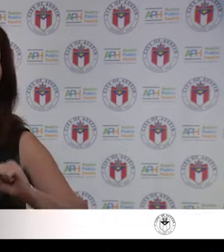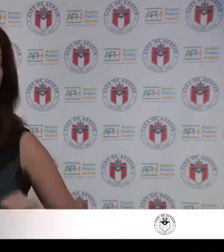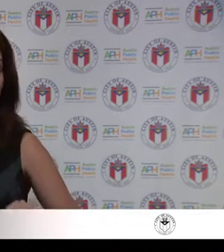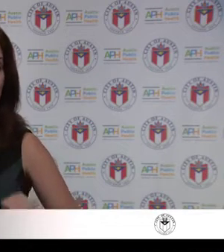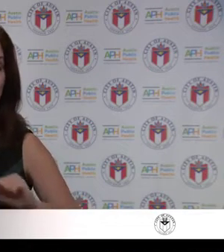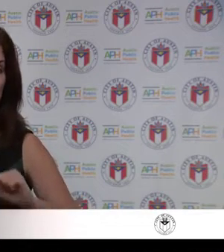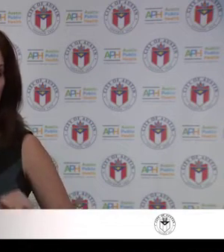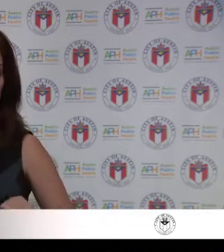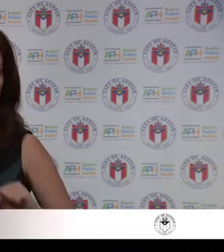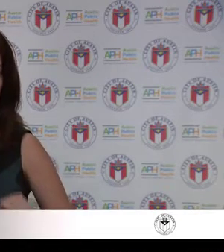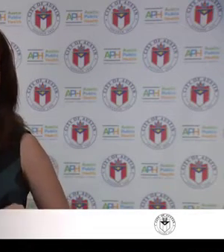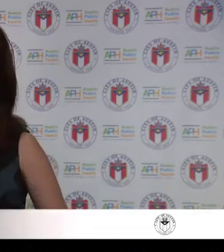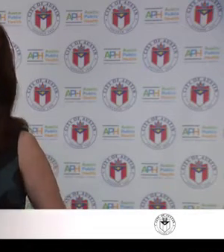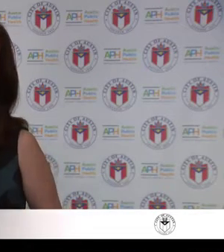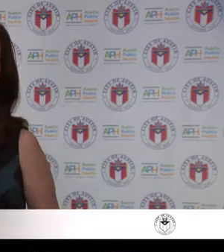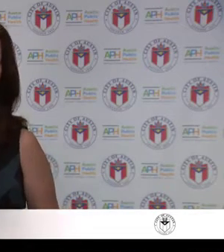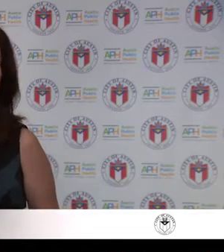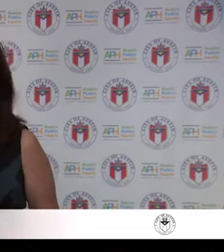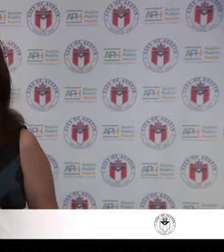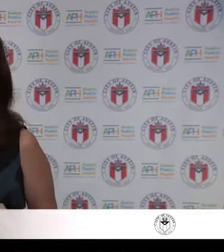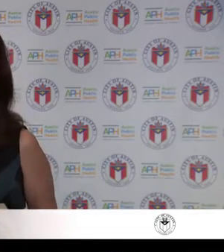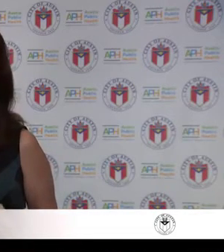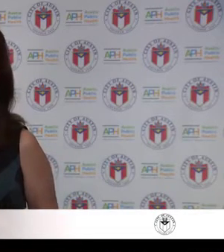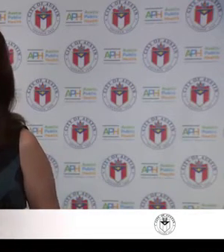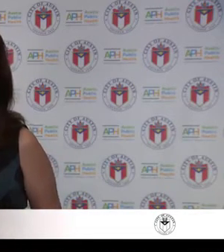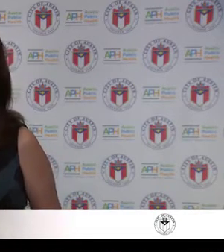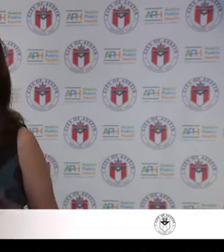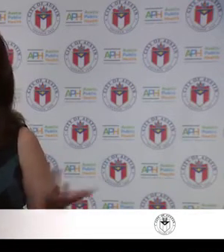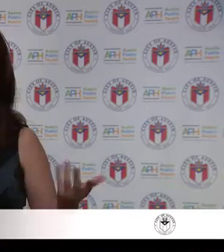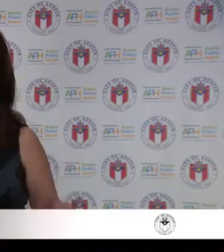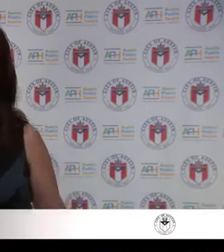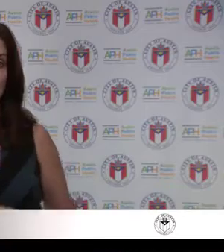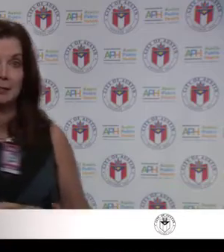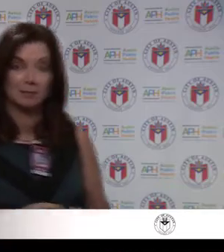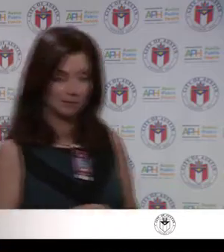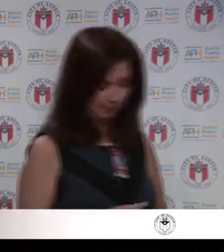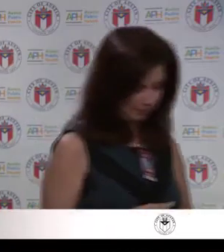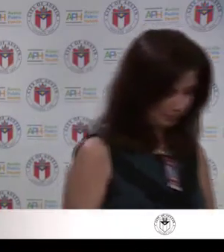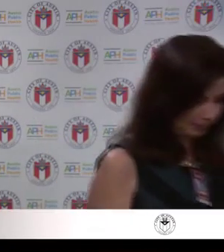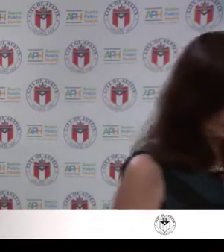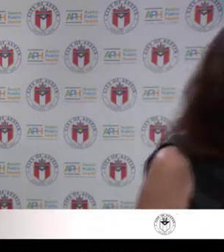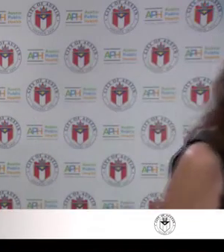minutes, anyone who's wanting that Spanish sound, just a couple minutes and we'll have that.